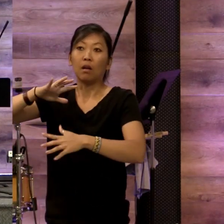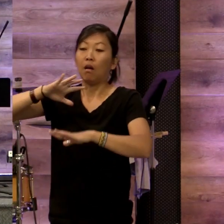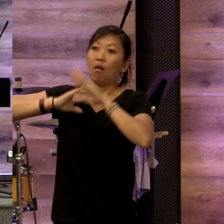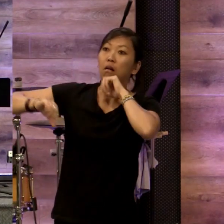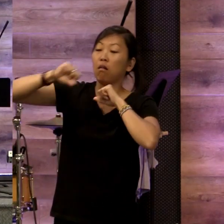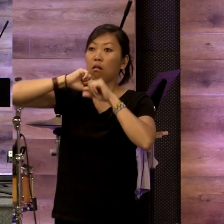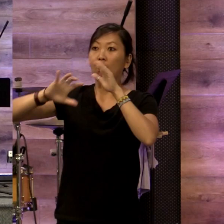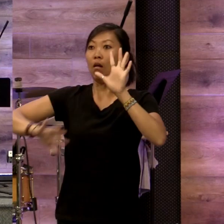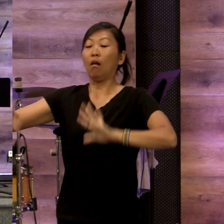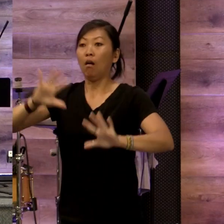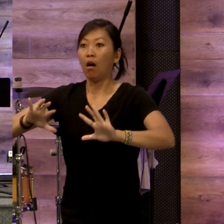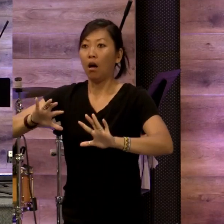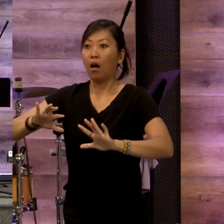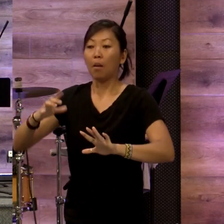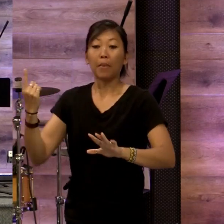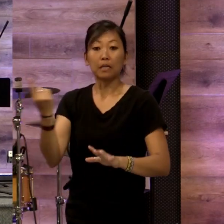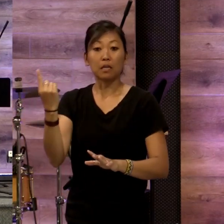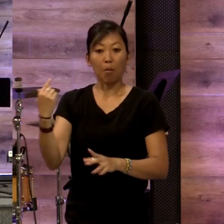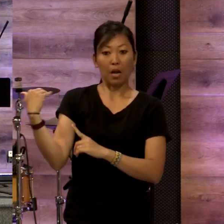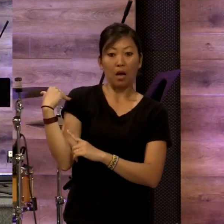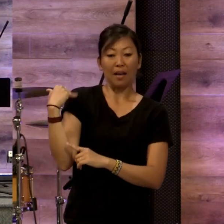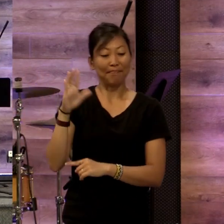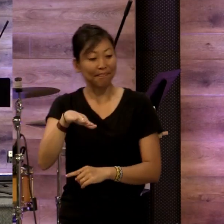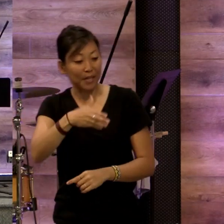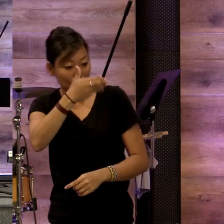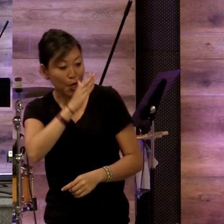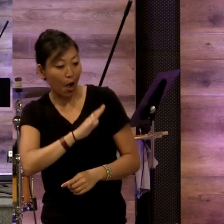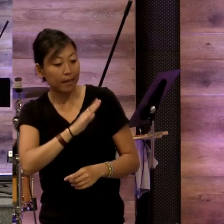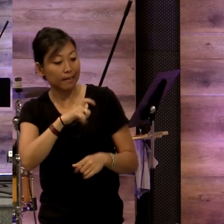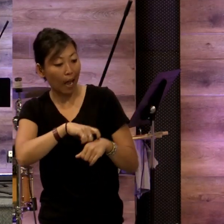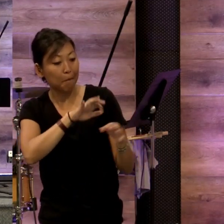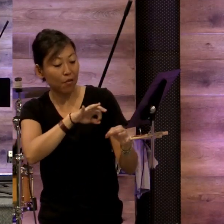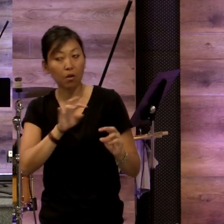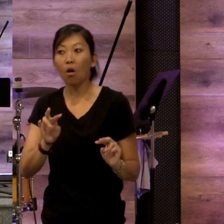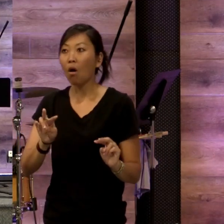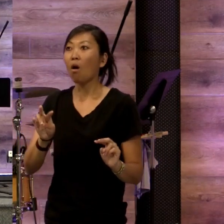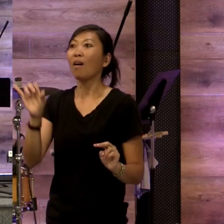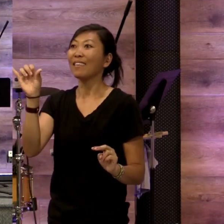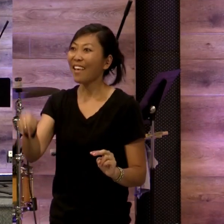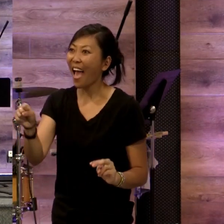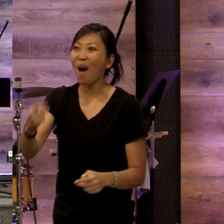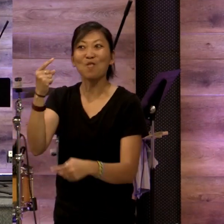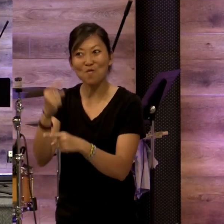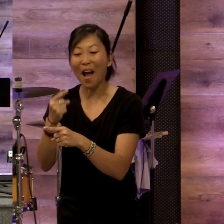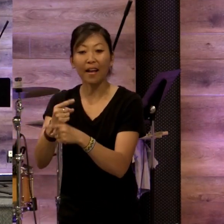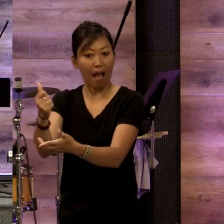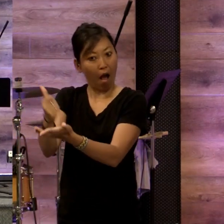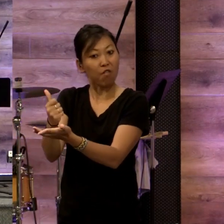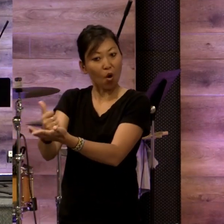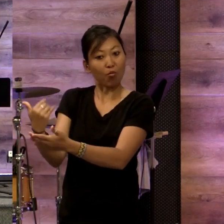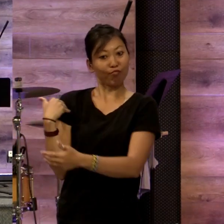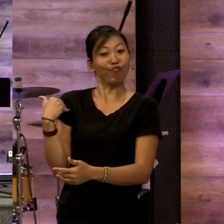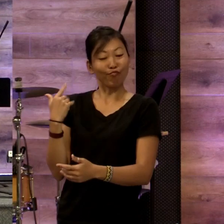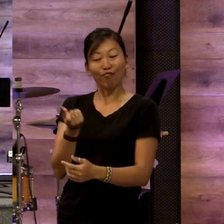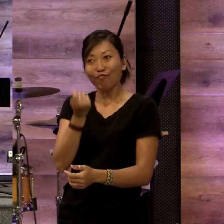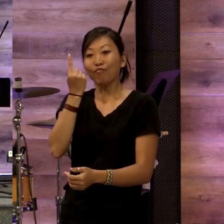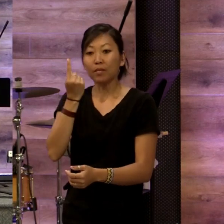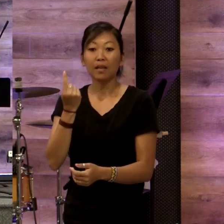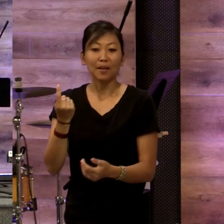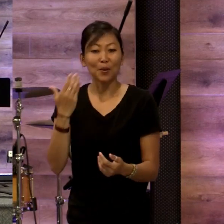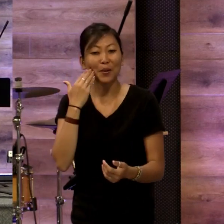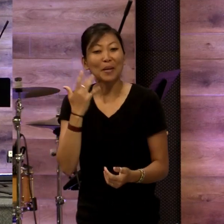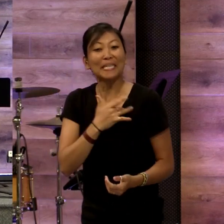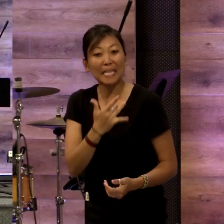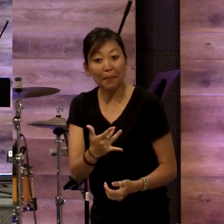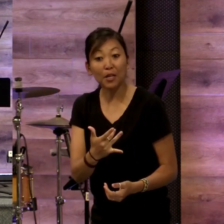And then they saw later on how God was at work the entire time. And usually we hear the story when everything's got a nice bow on it and